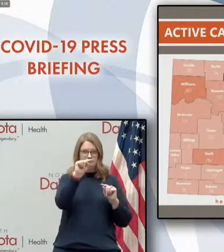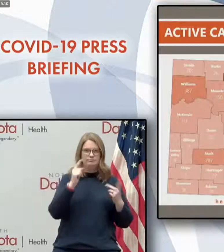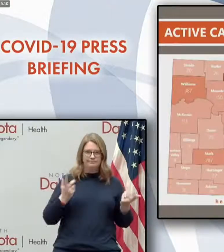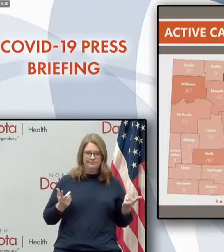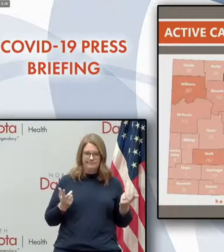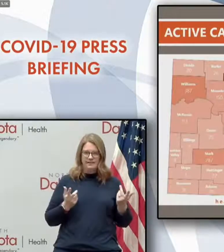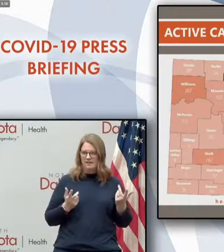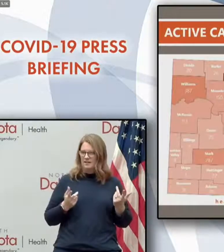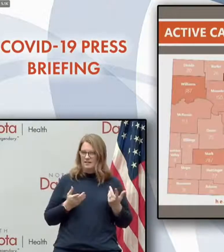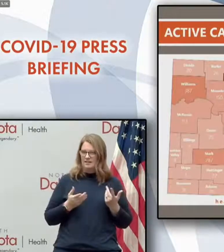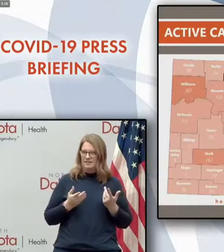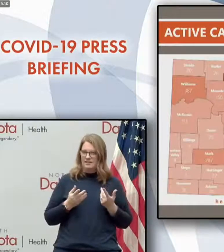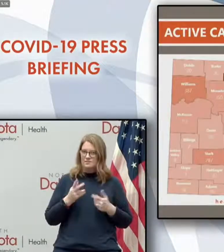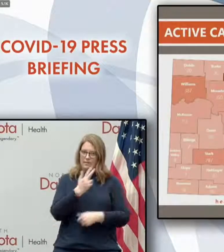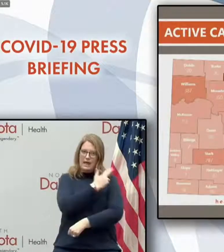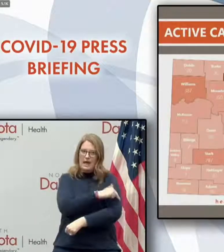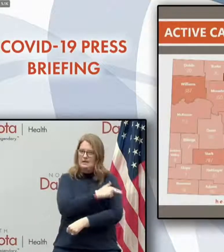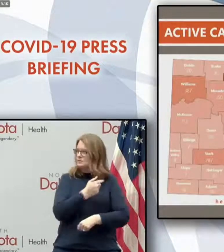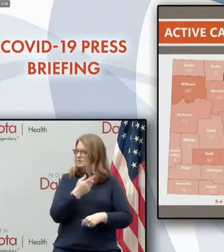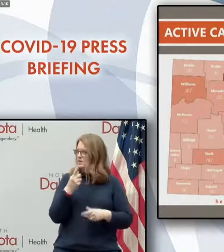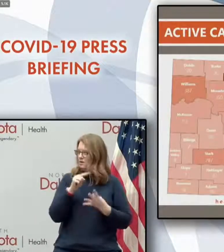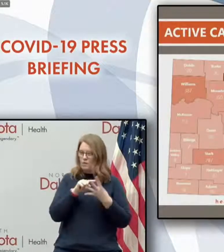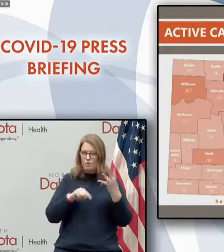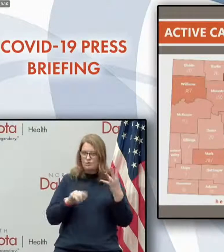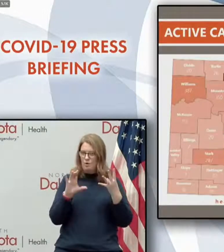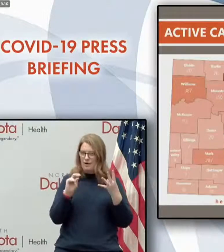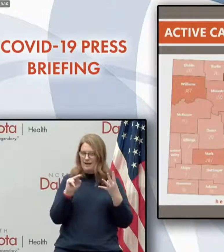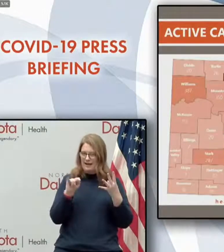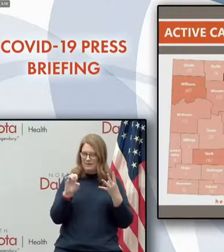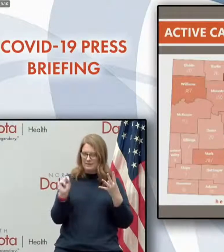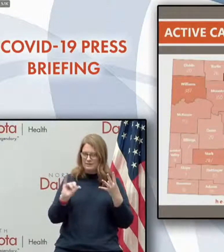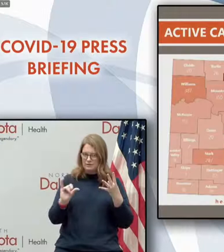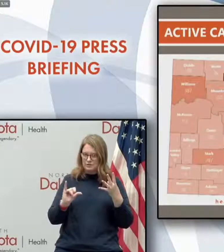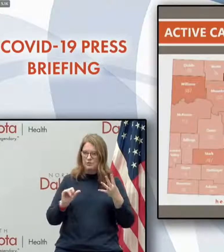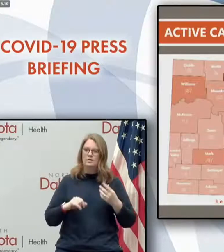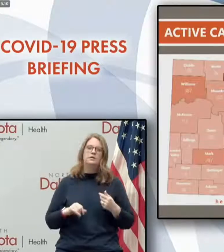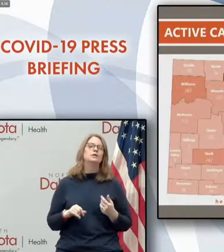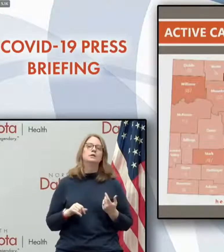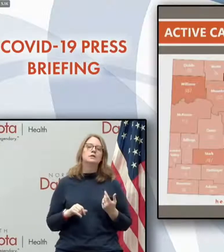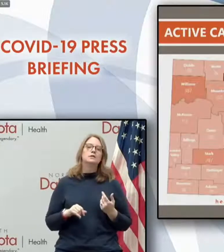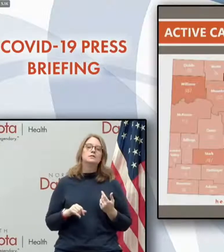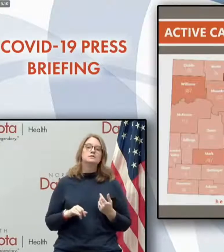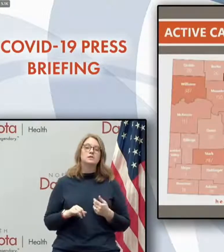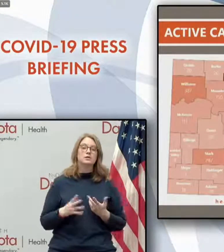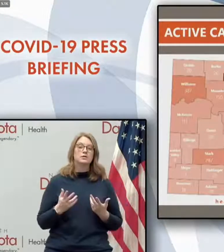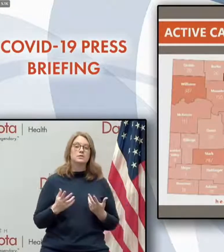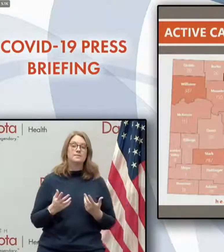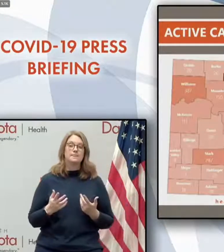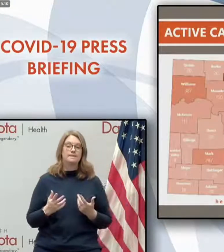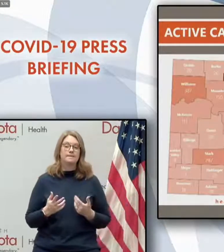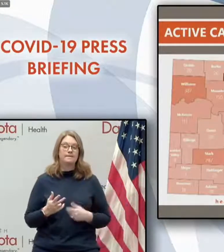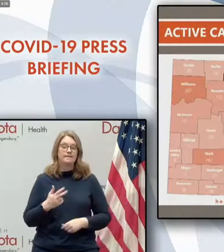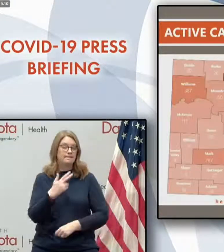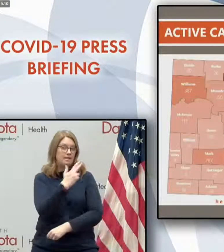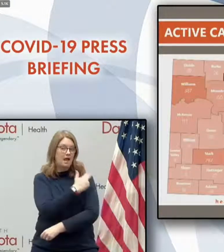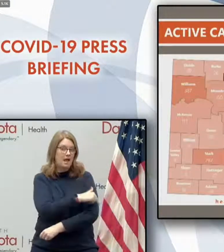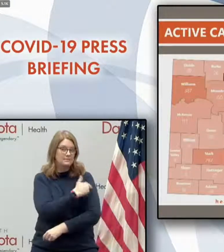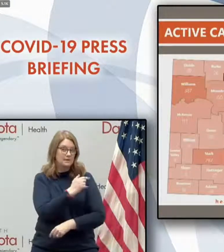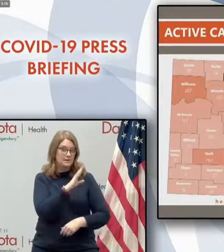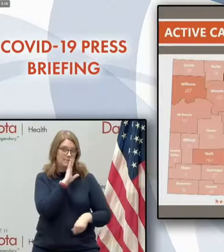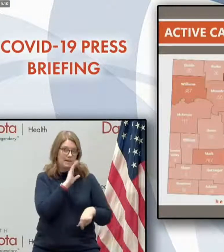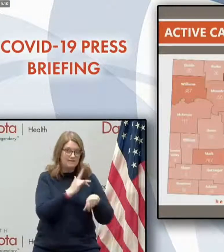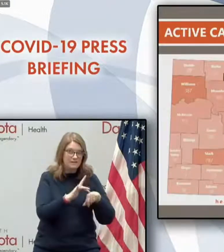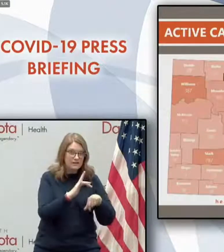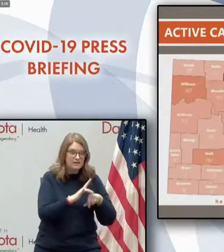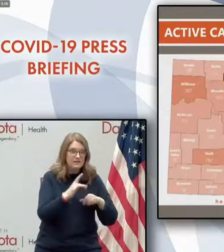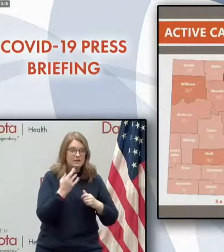so the idea that we have hospital capacity availability, and the reason why